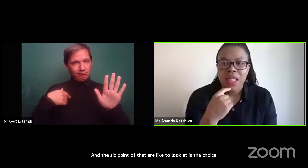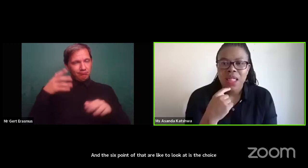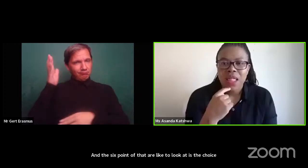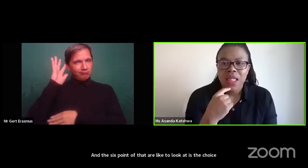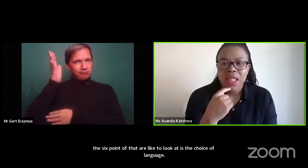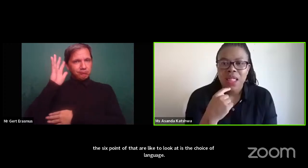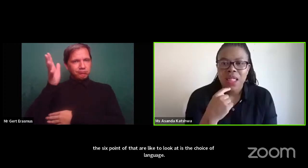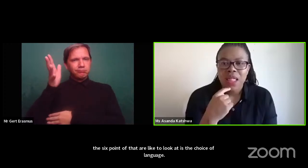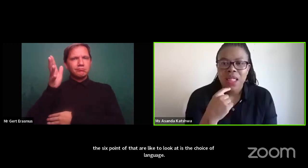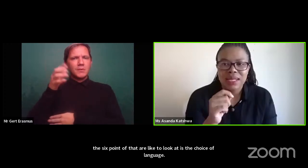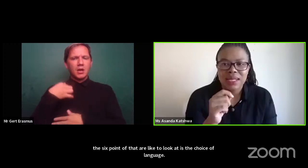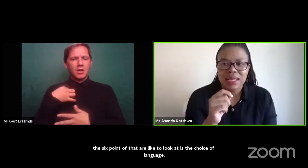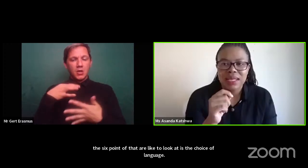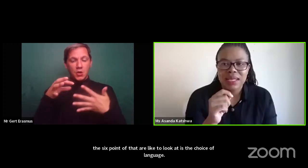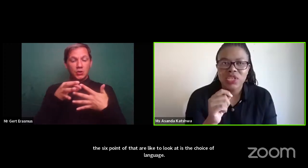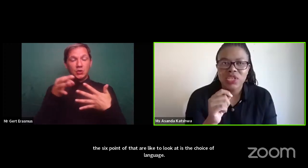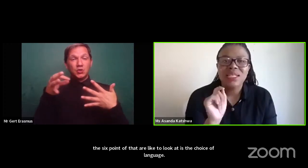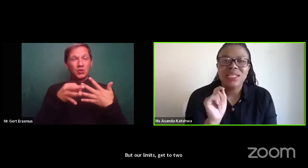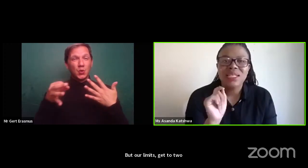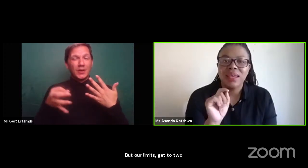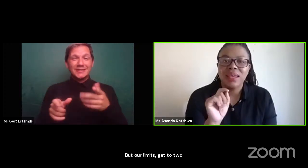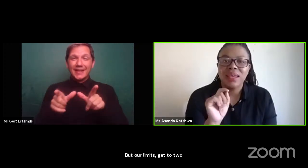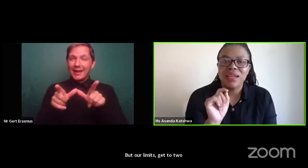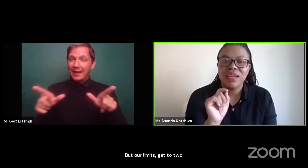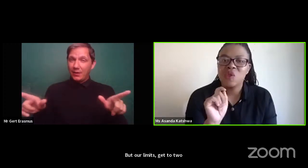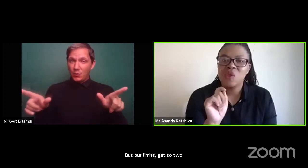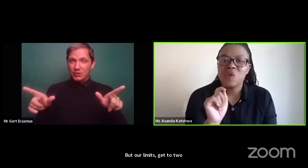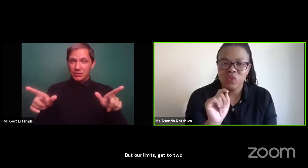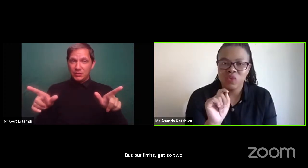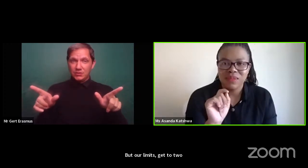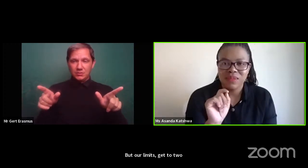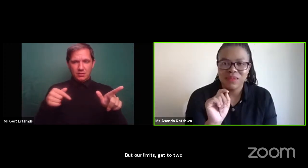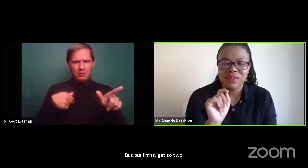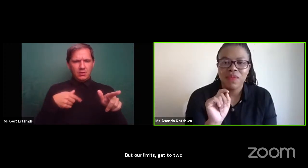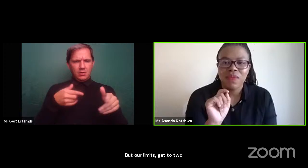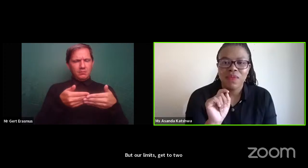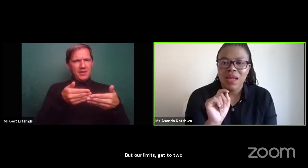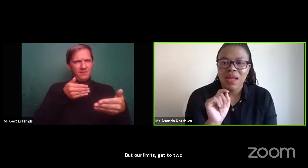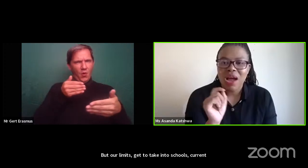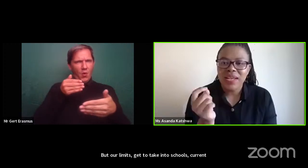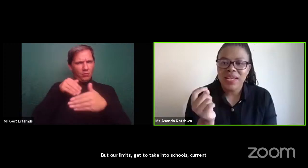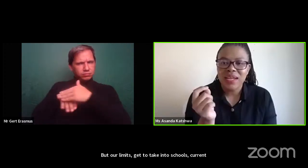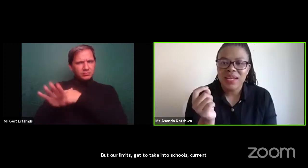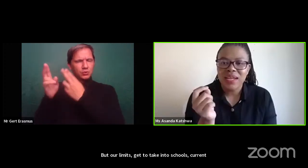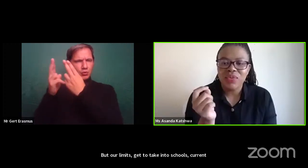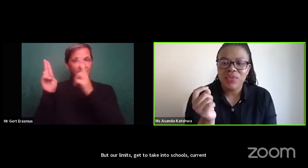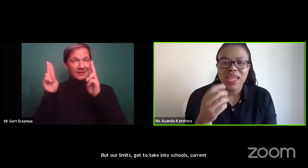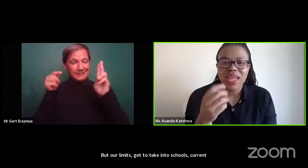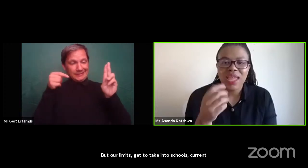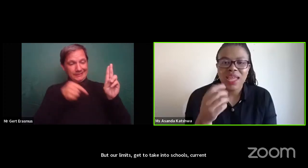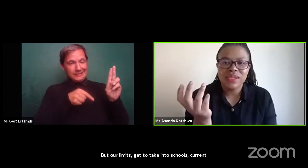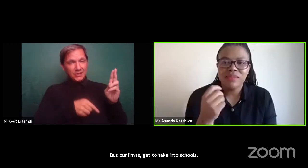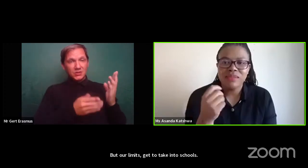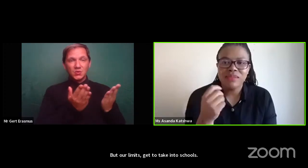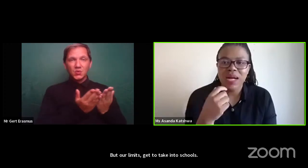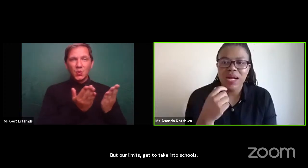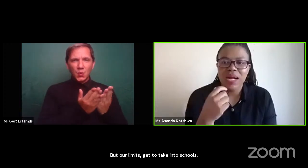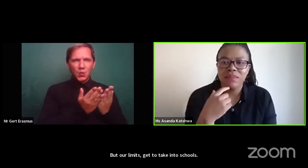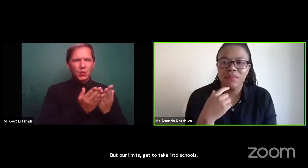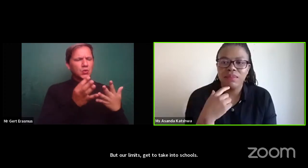that our learners get to take in schools. Currently, with the CAP system,